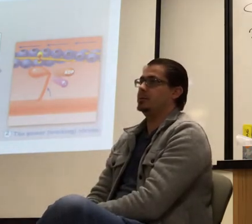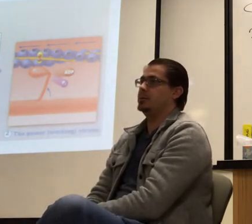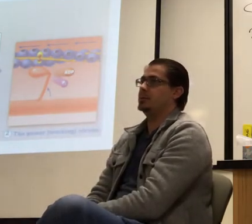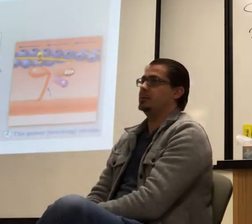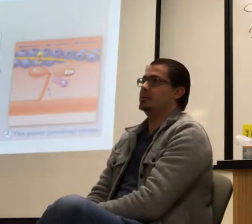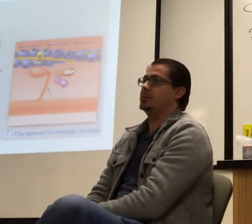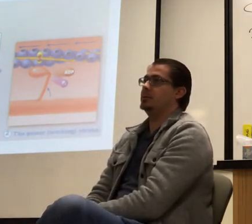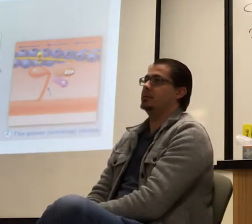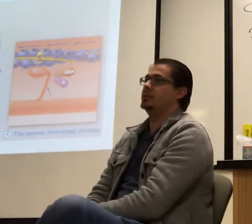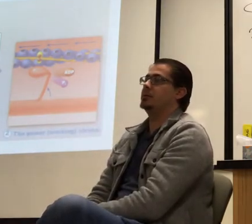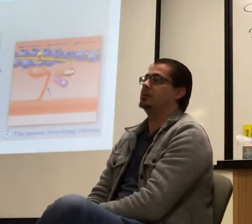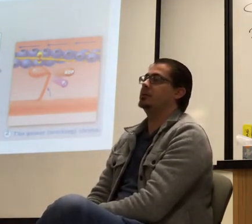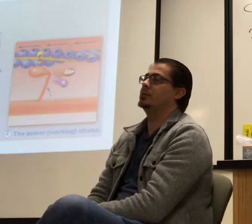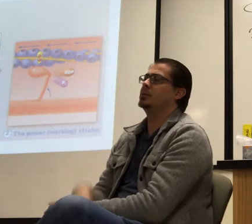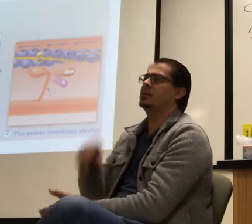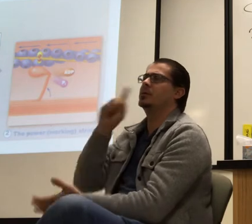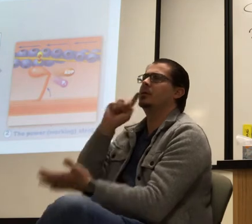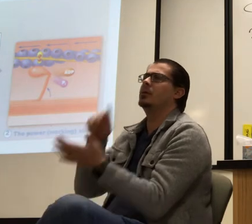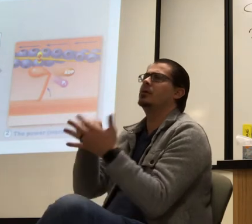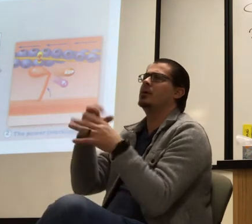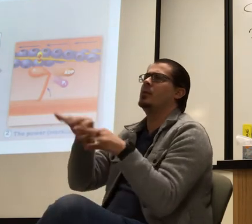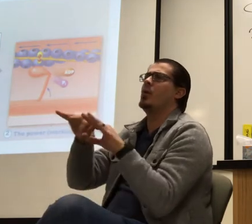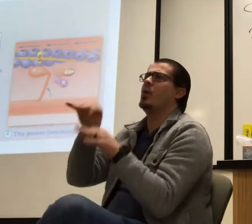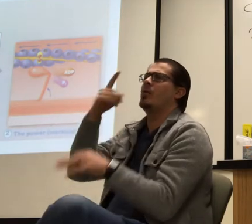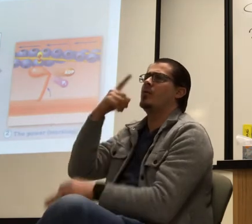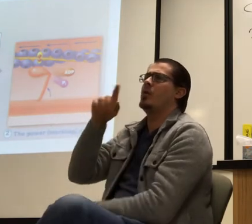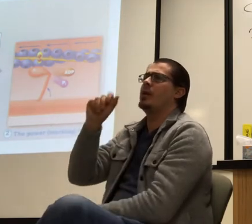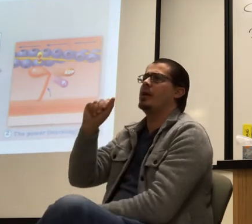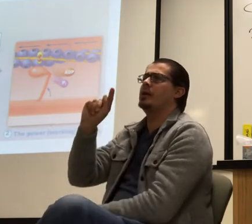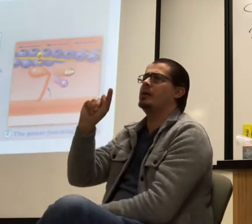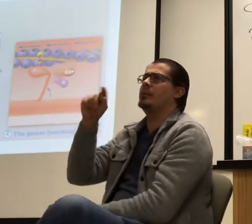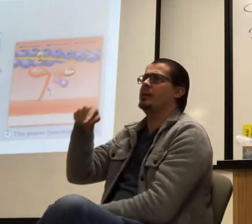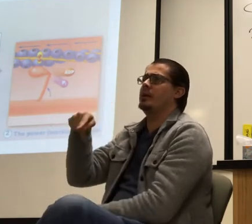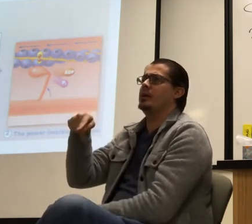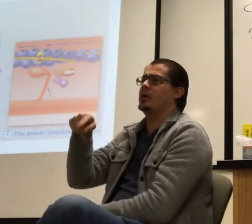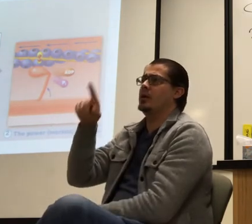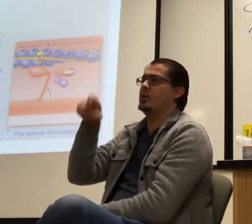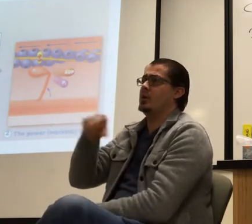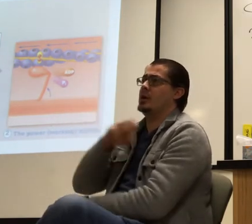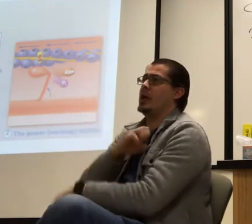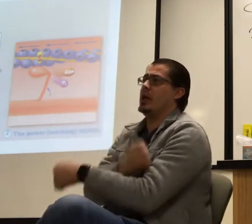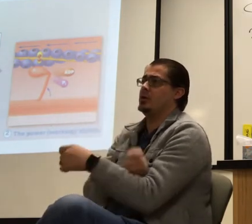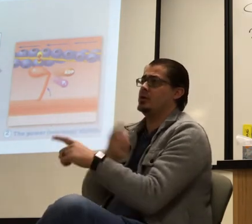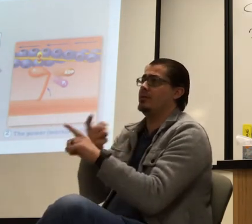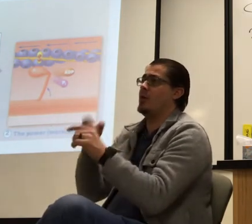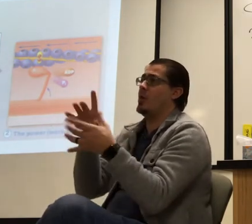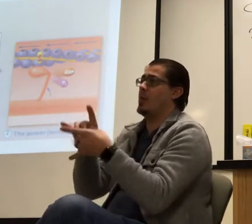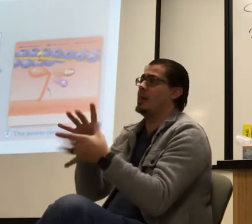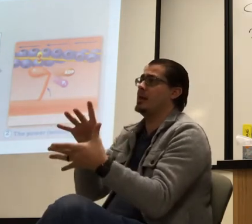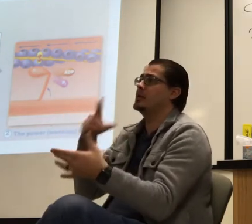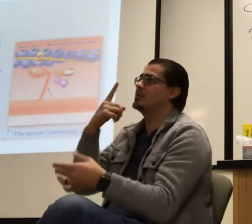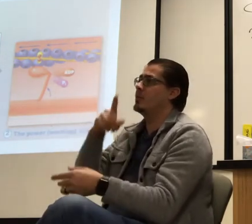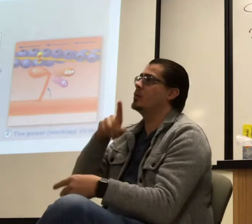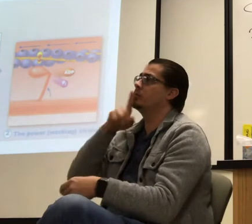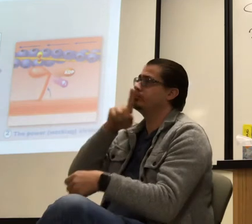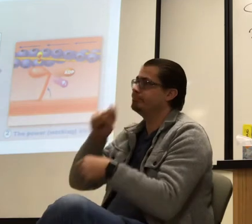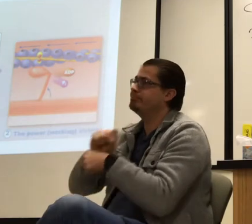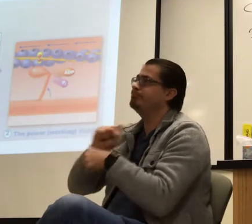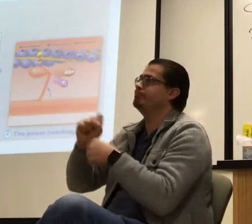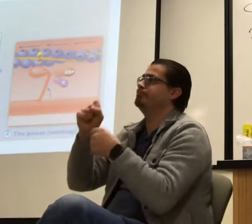So we see the importance of ATP, okay? You needed the energy from that release to do this physical work.